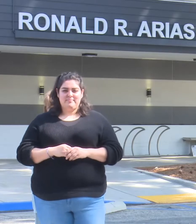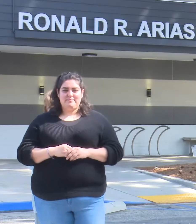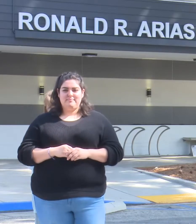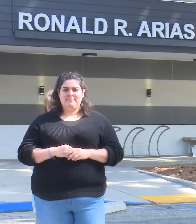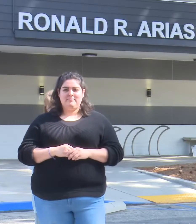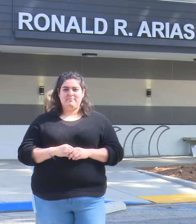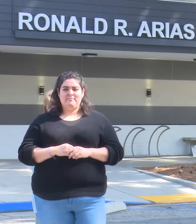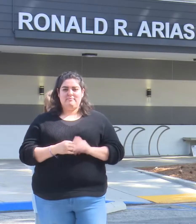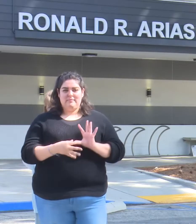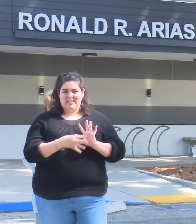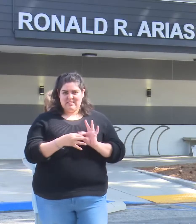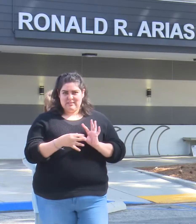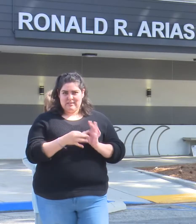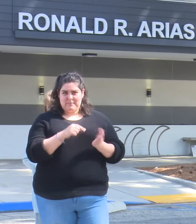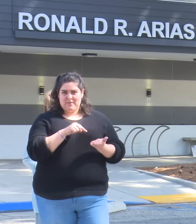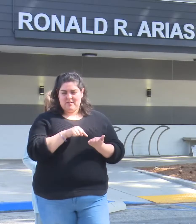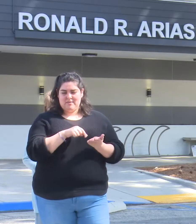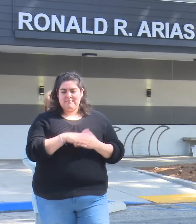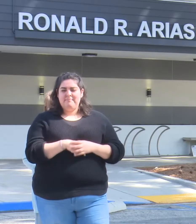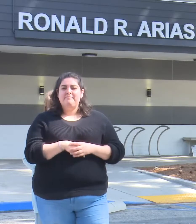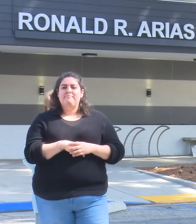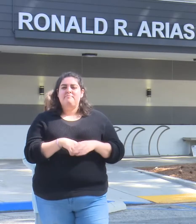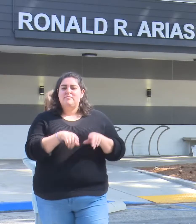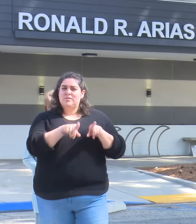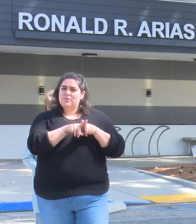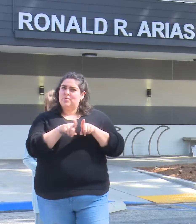The statement is also